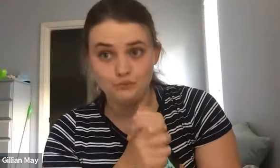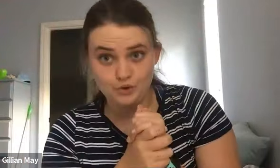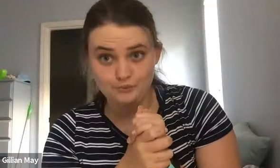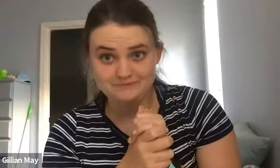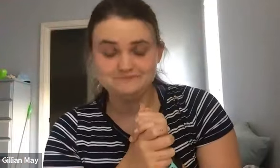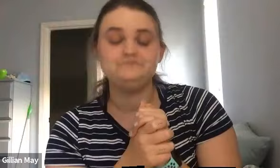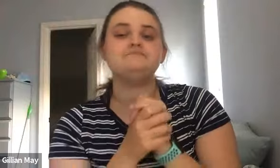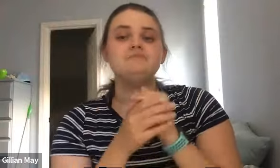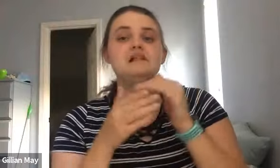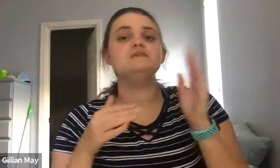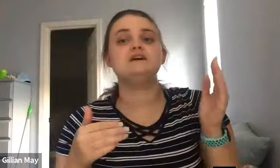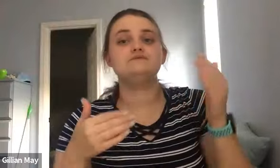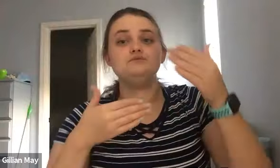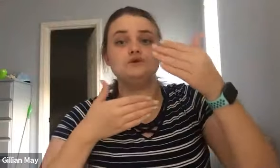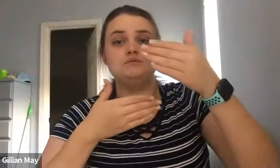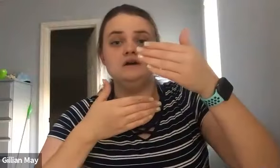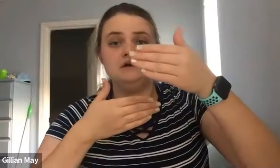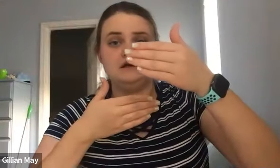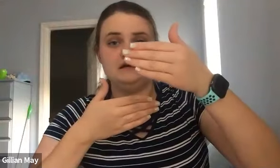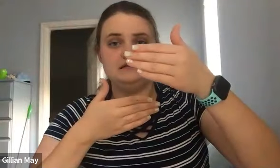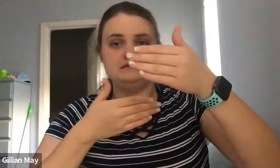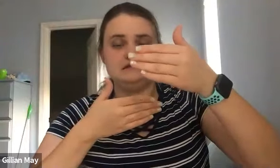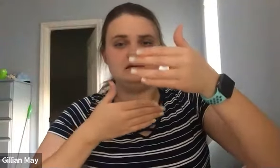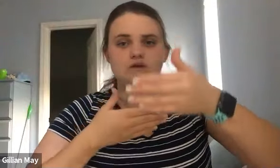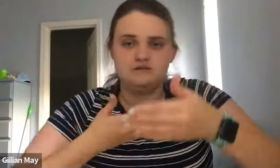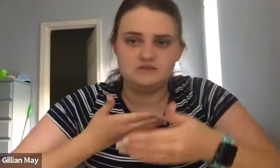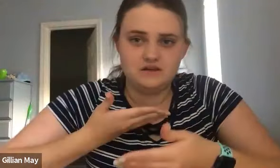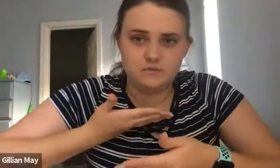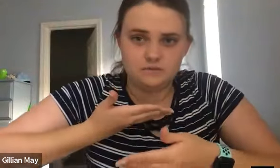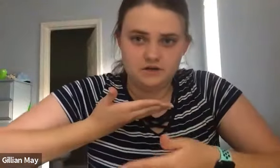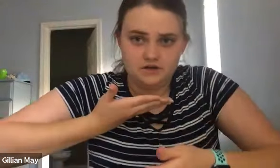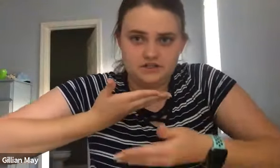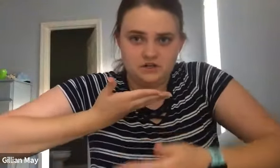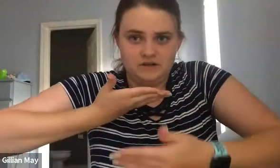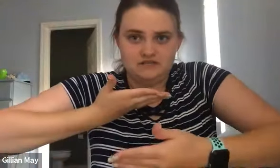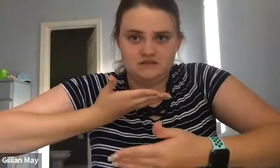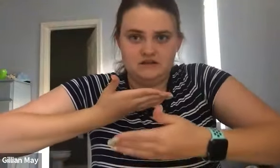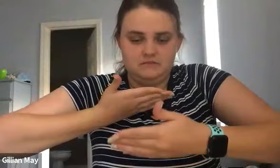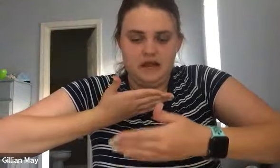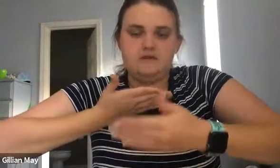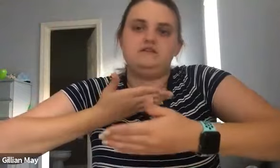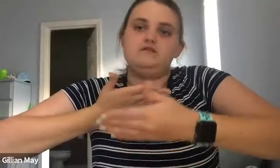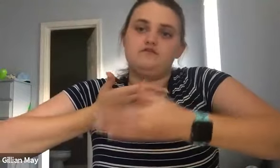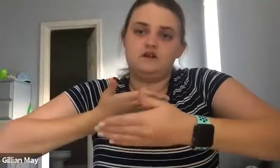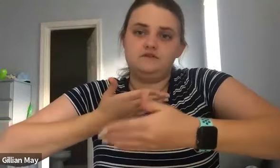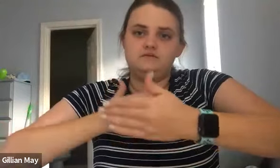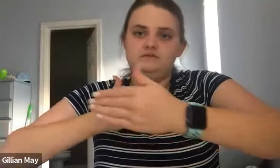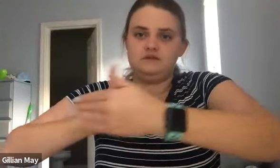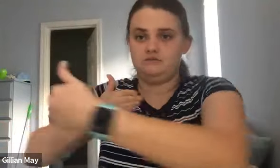room. The sign for room is, okay, this one's another weird one. You're gonna start basically like they're in front of you, like